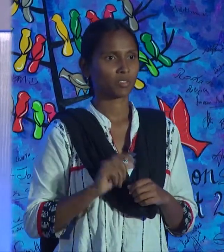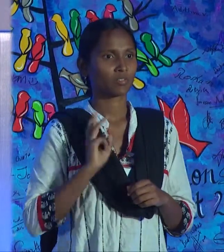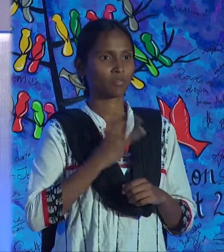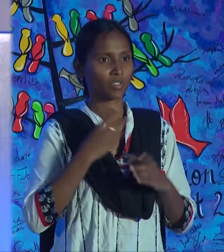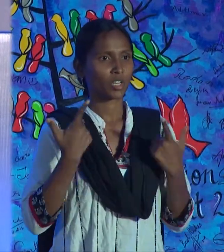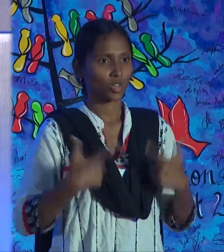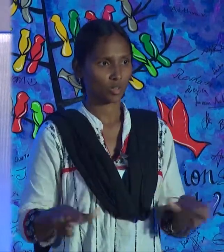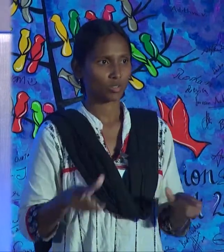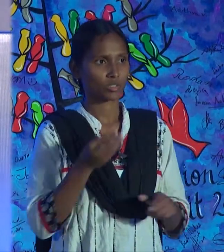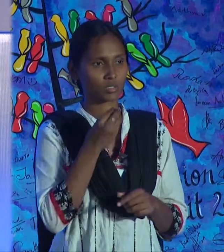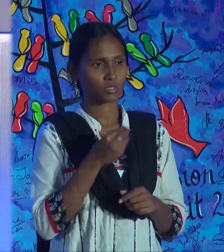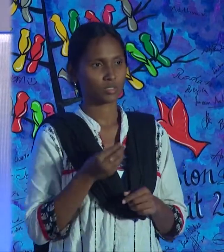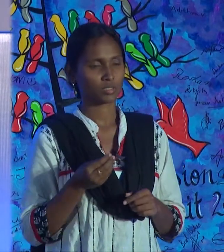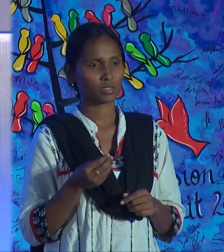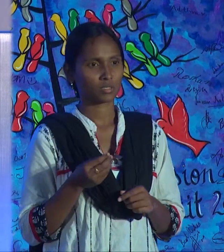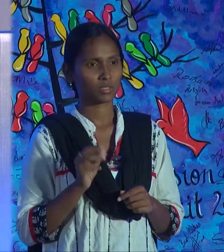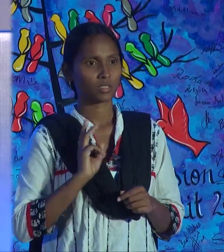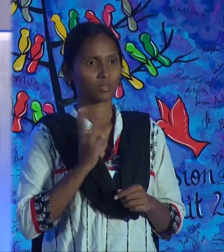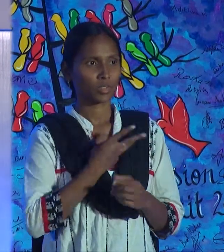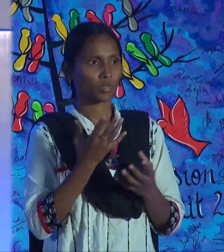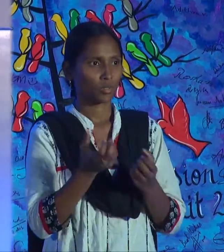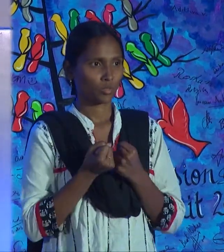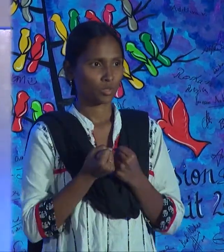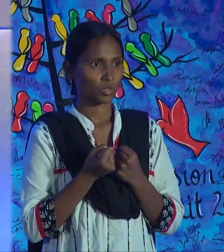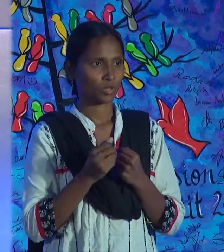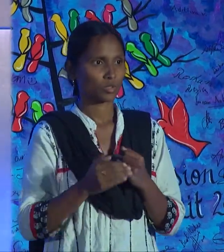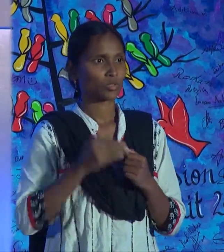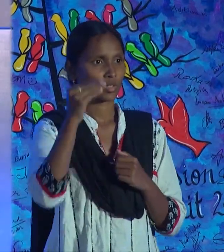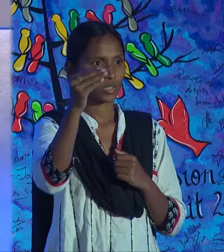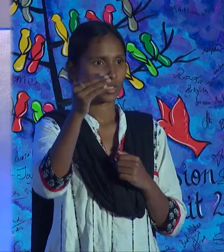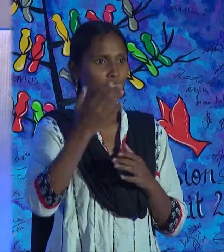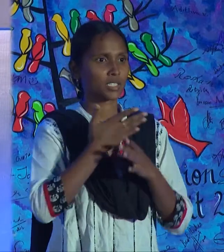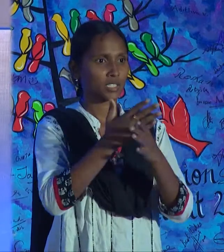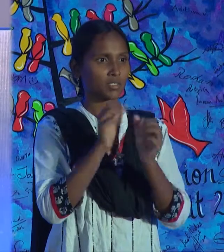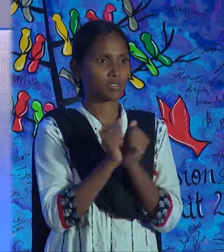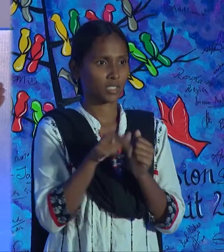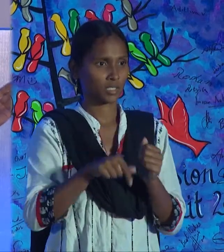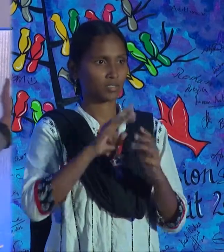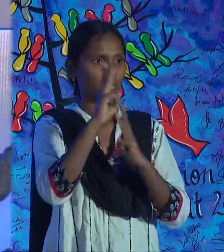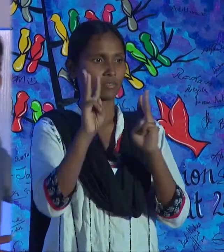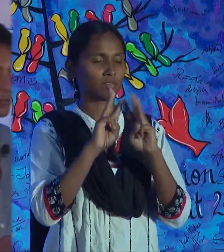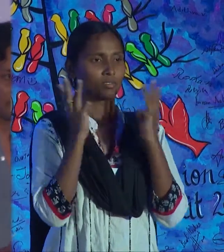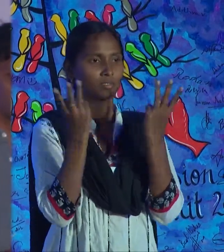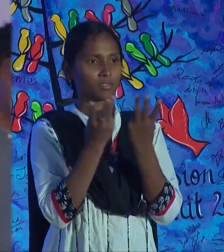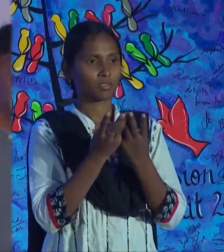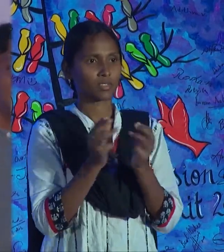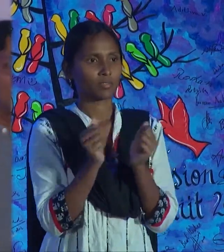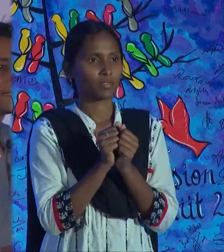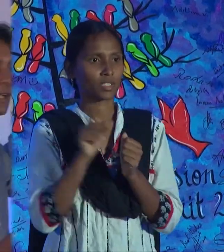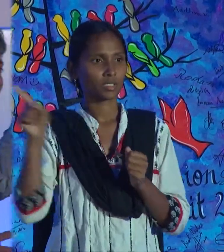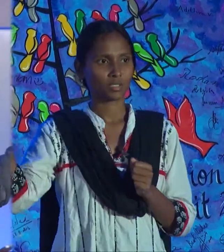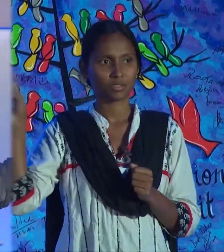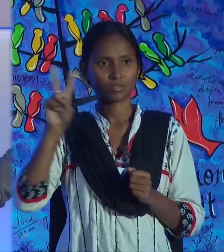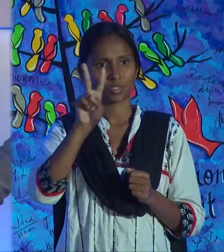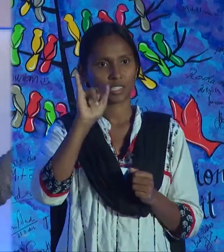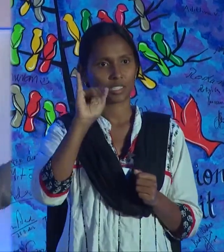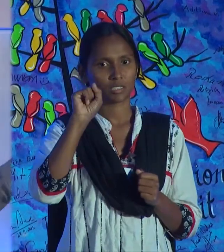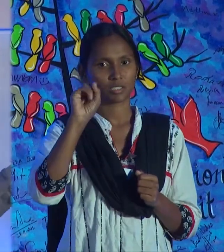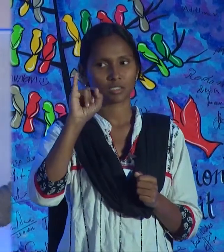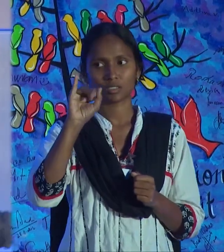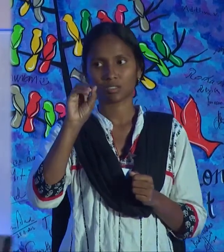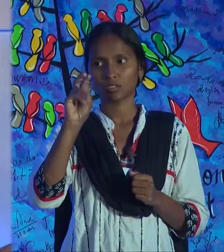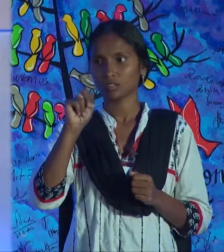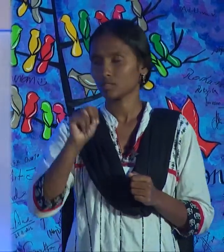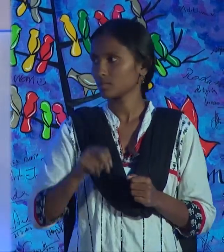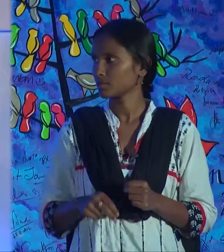it. And we want to go ahead and share with this world, with our vision, that there is